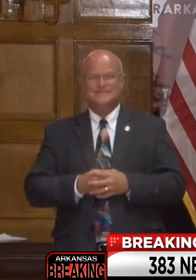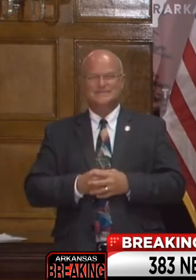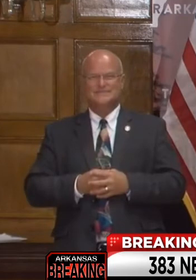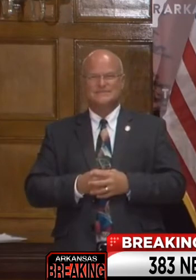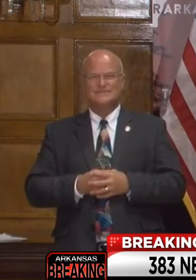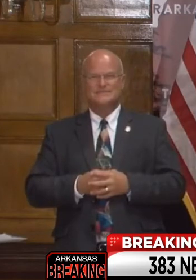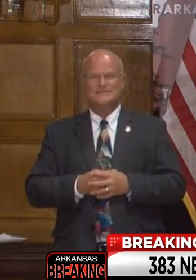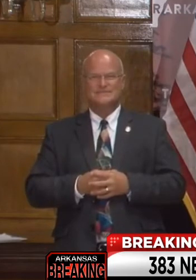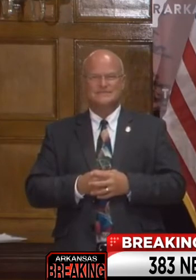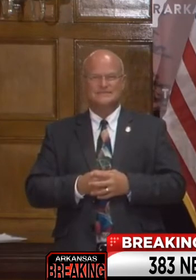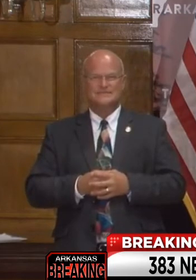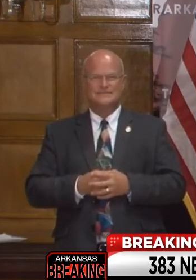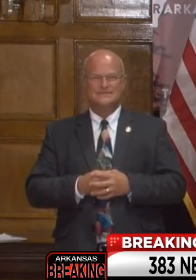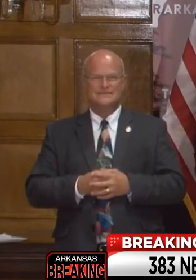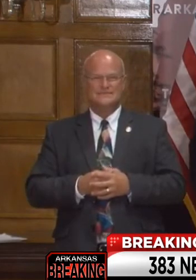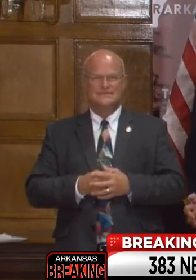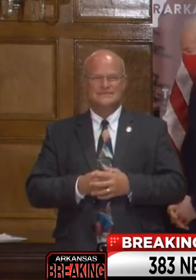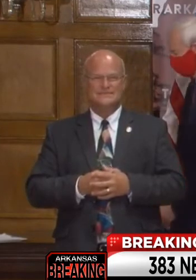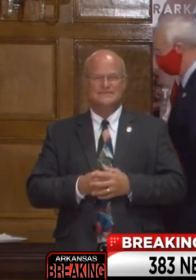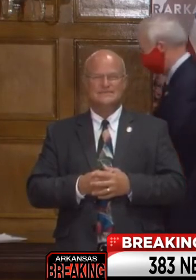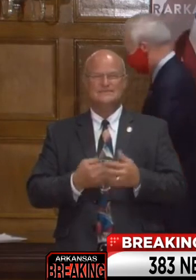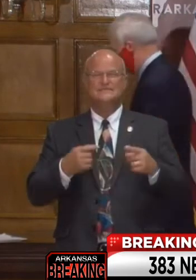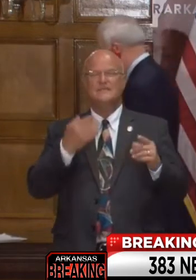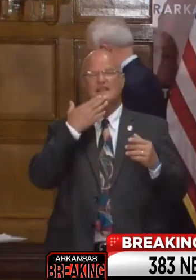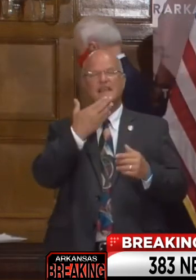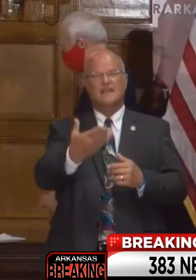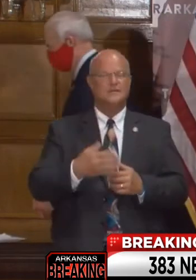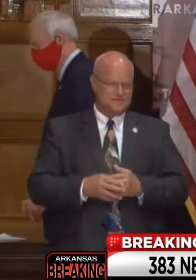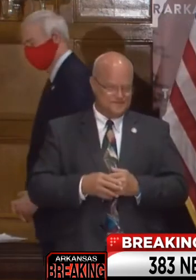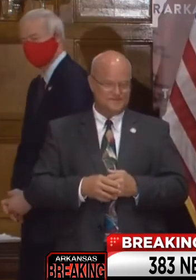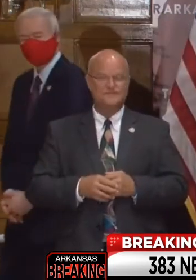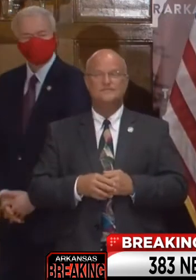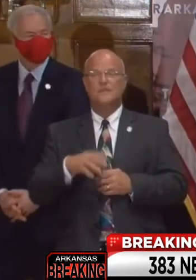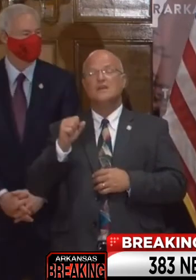Williams may be bringing that to me. I'm sorry. Here it is. Thank you.